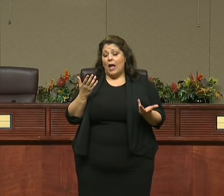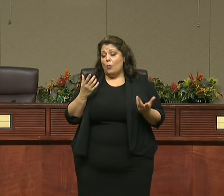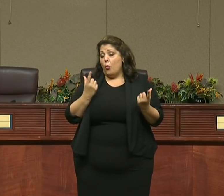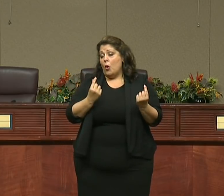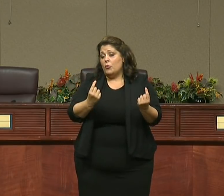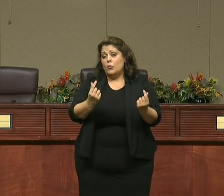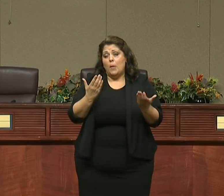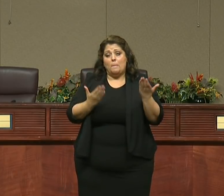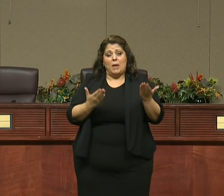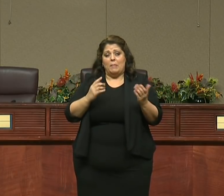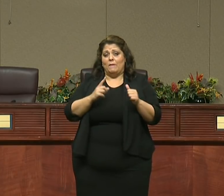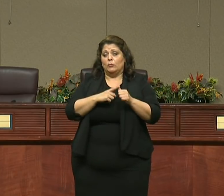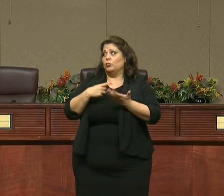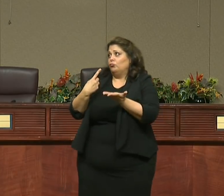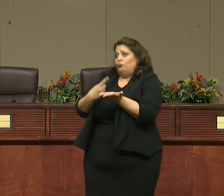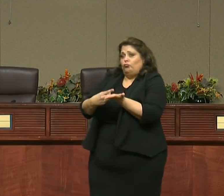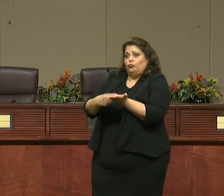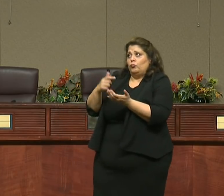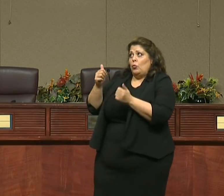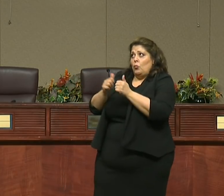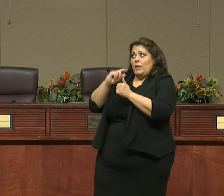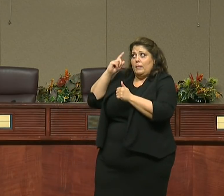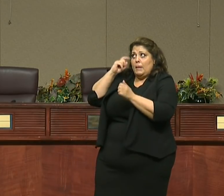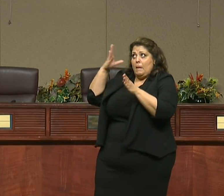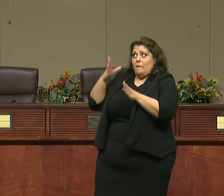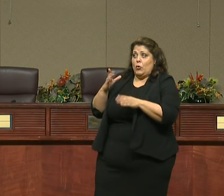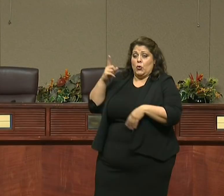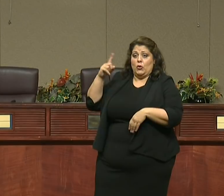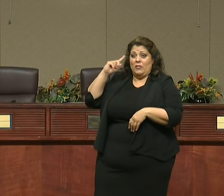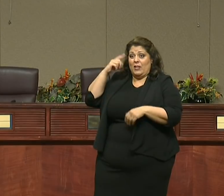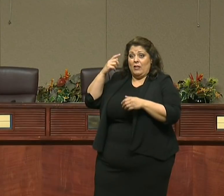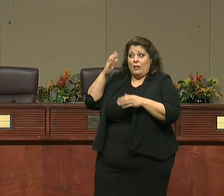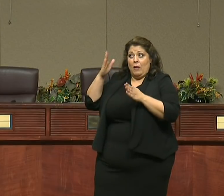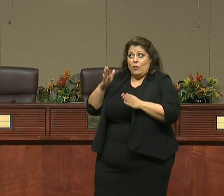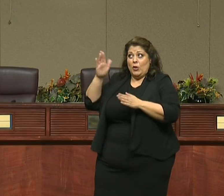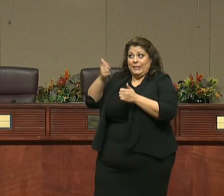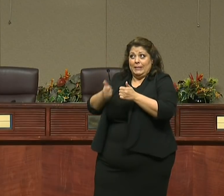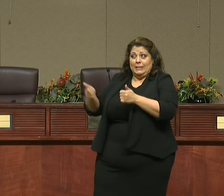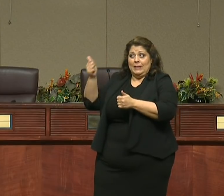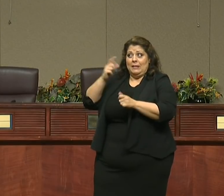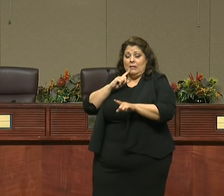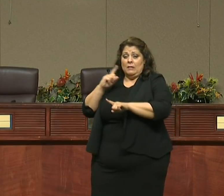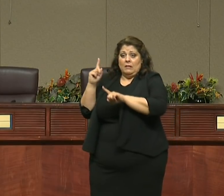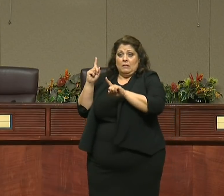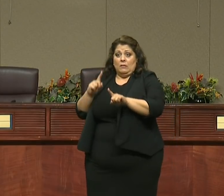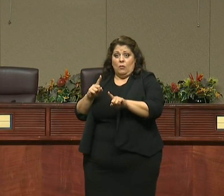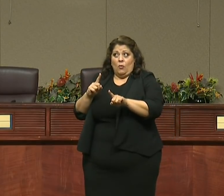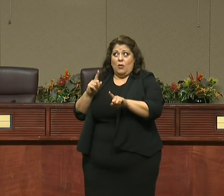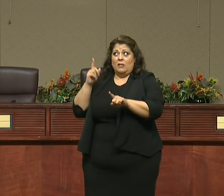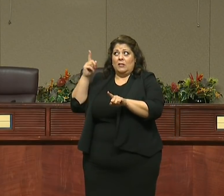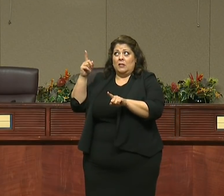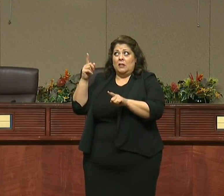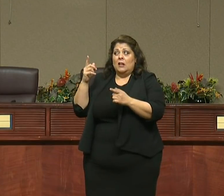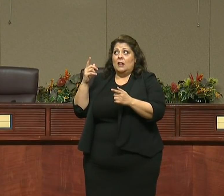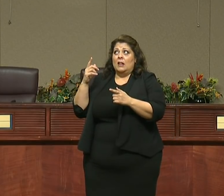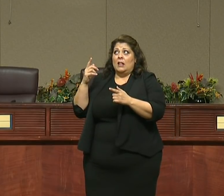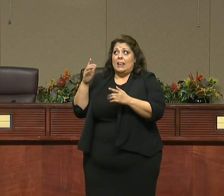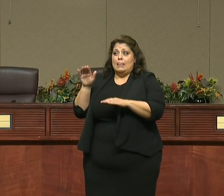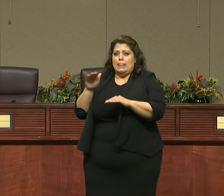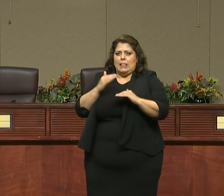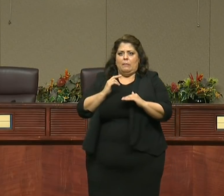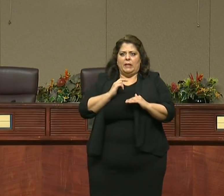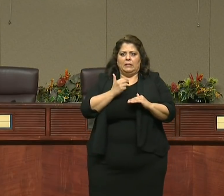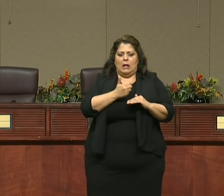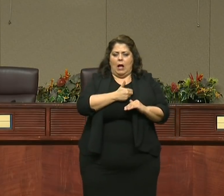consulting with the governor. There's an executive order that the governor has out now, and it somewhat restricts local governments